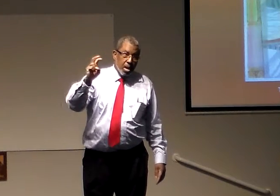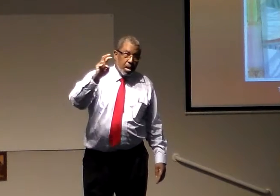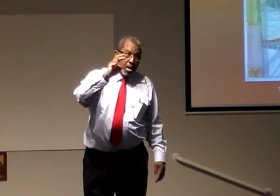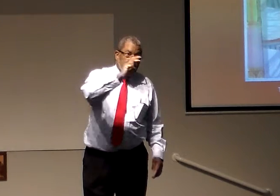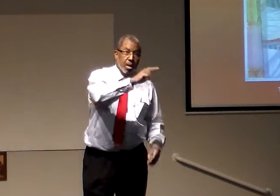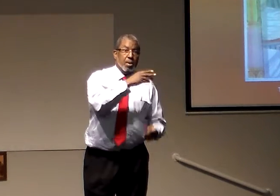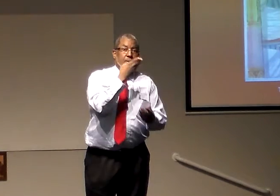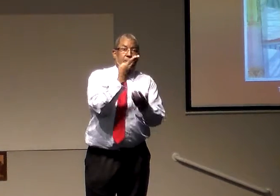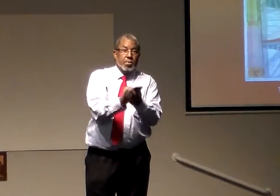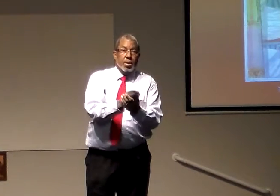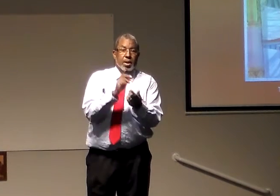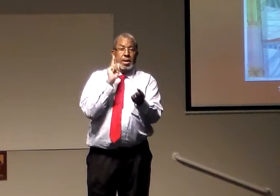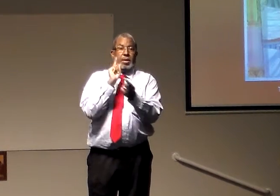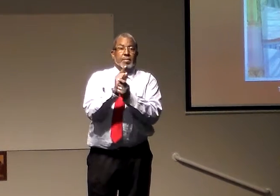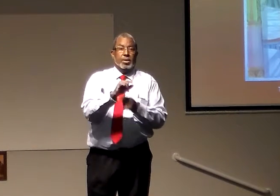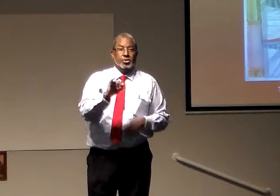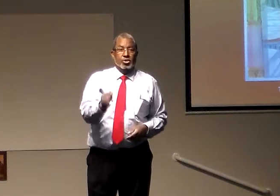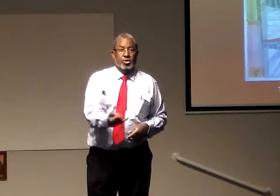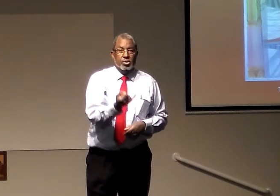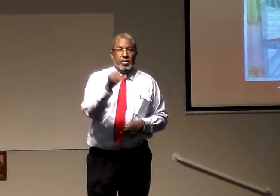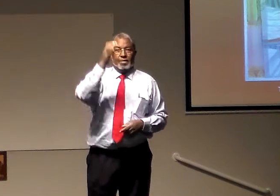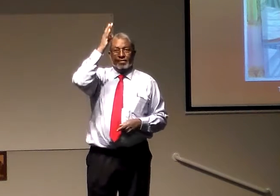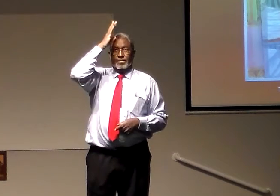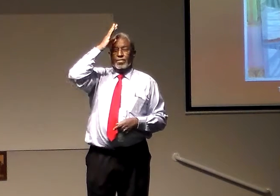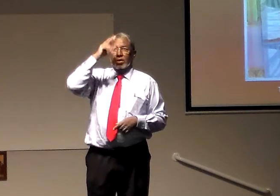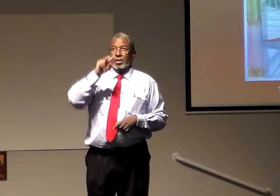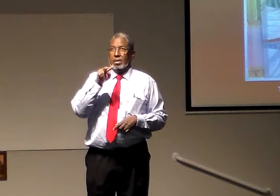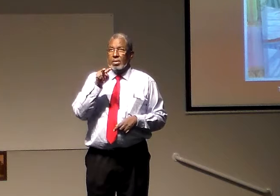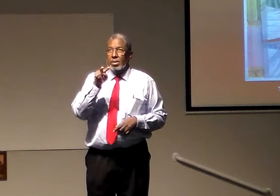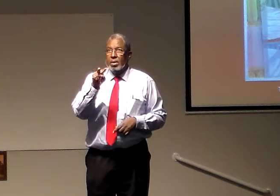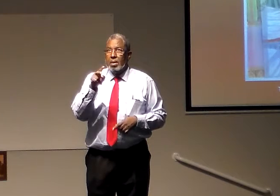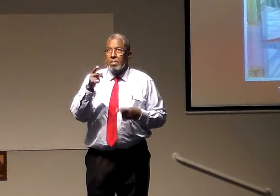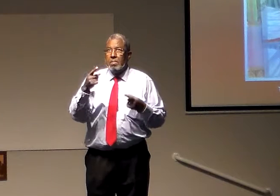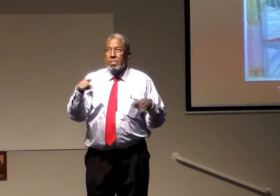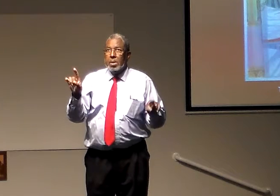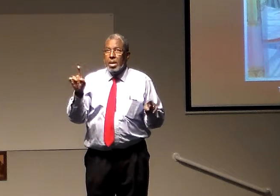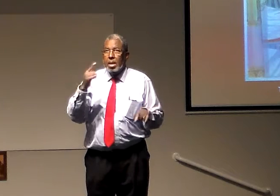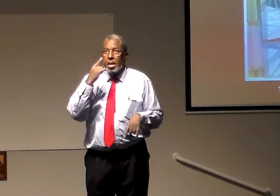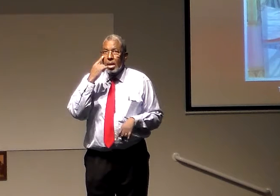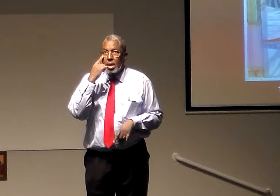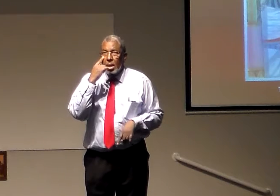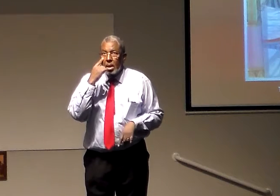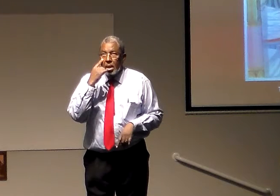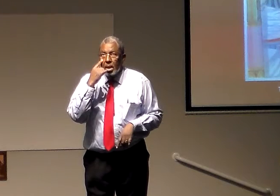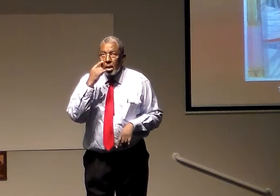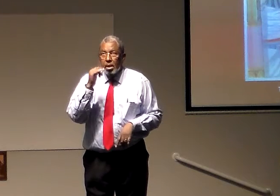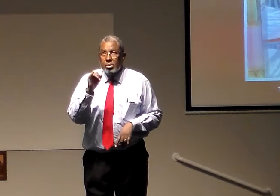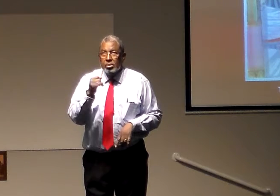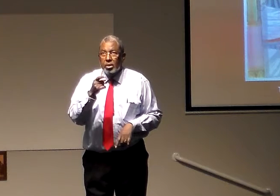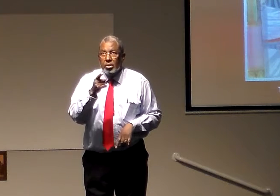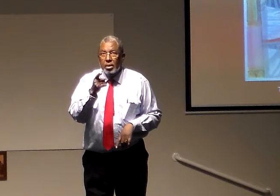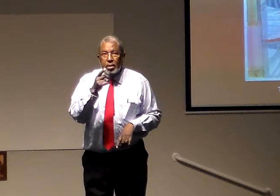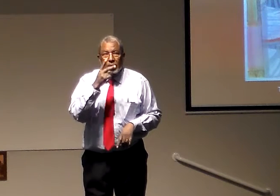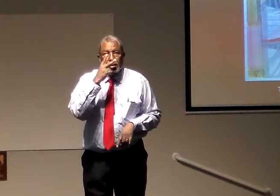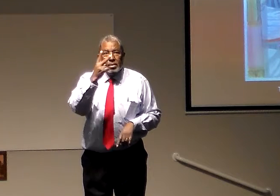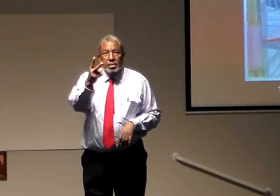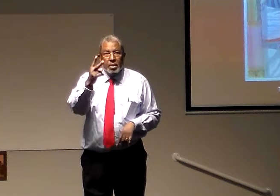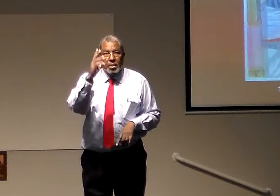all the way out there. When they arrived, guess what? Father says, I finally see my